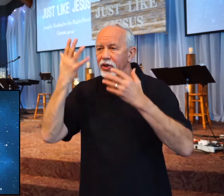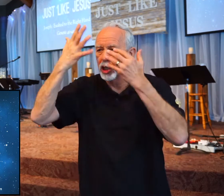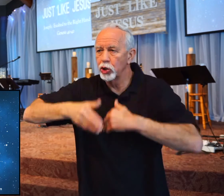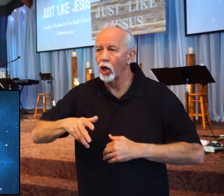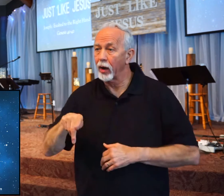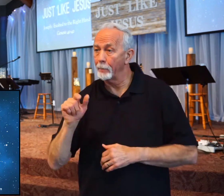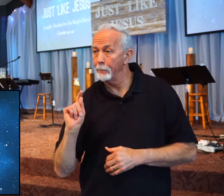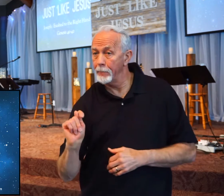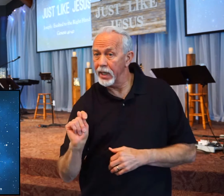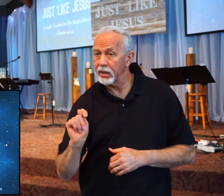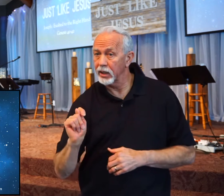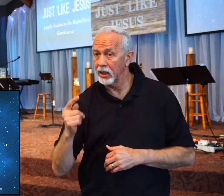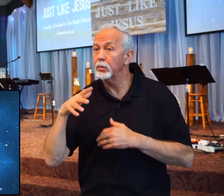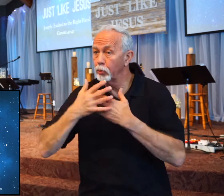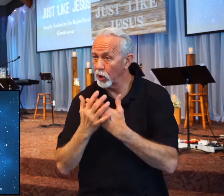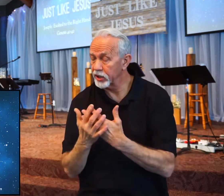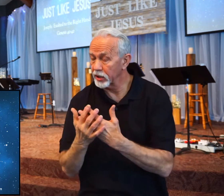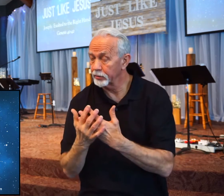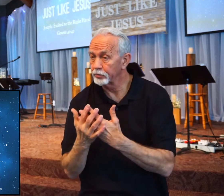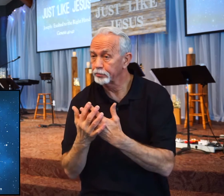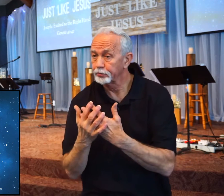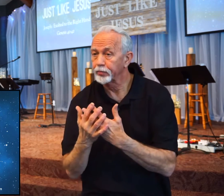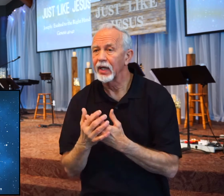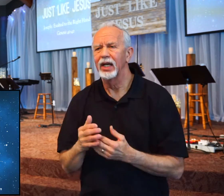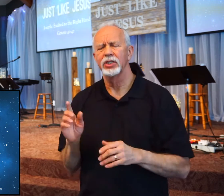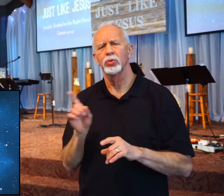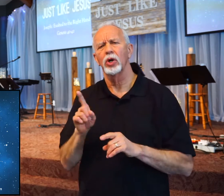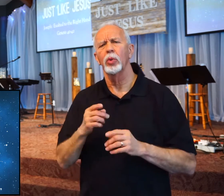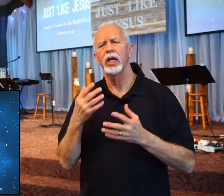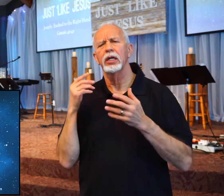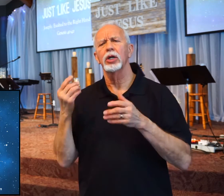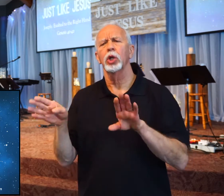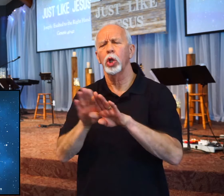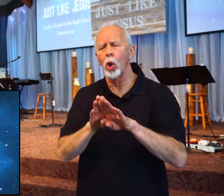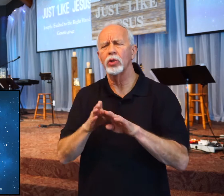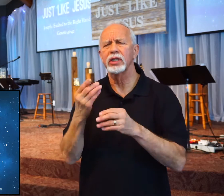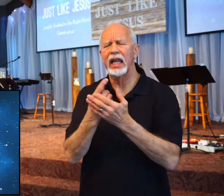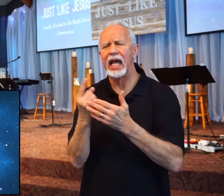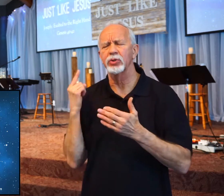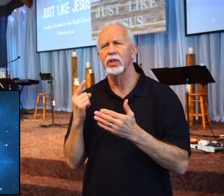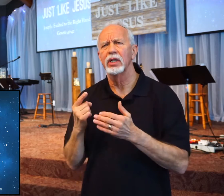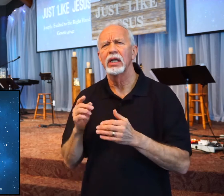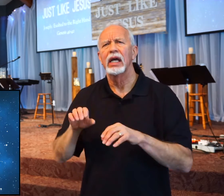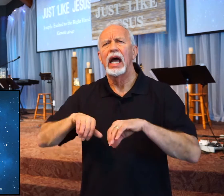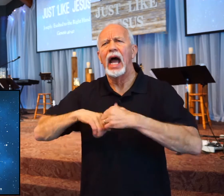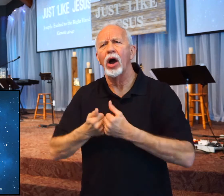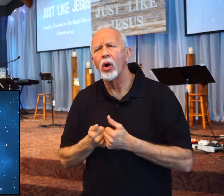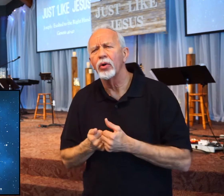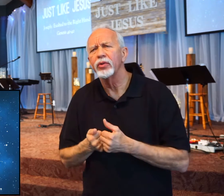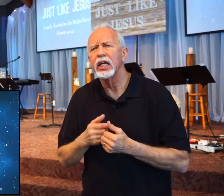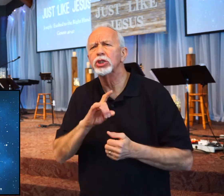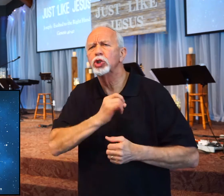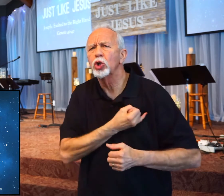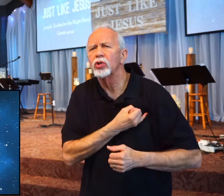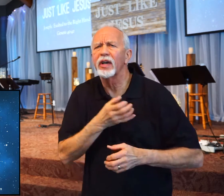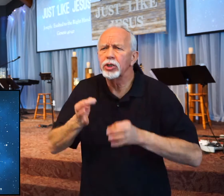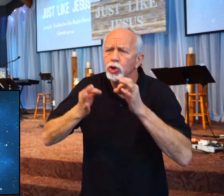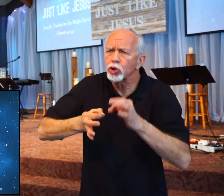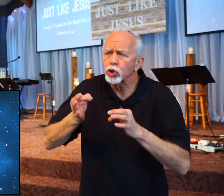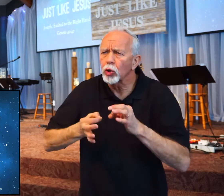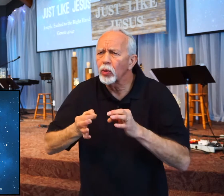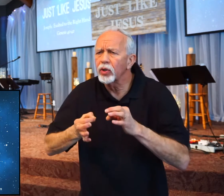dark prison. And that's where we closed out last week. We talked about how he had interpreted the dreams of two